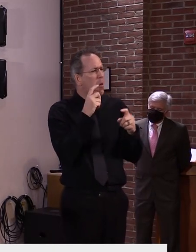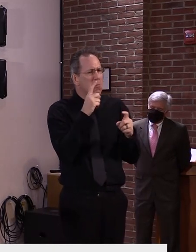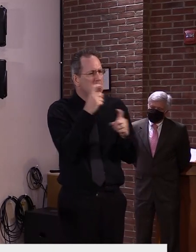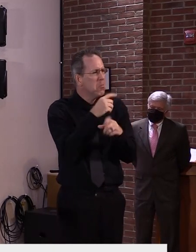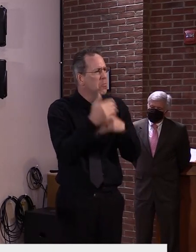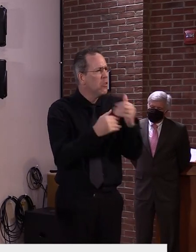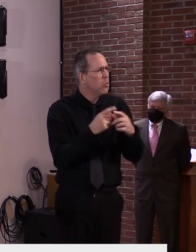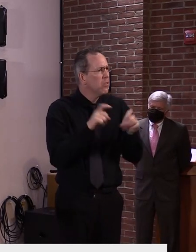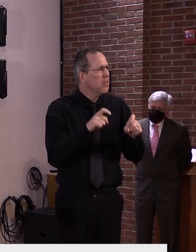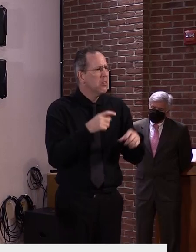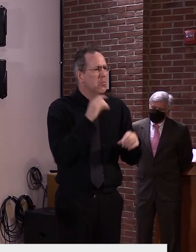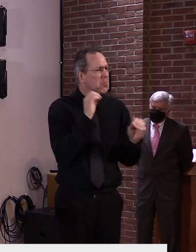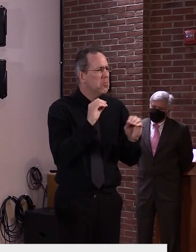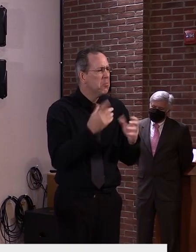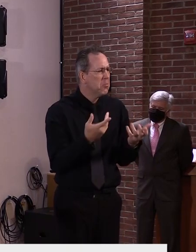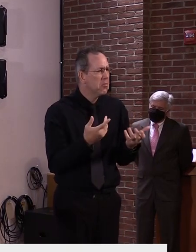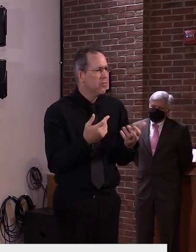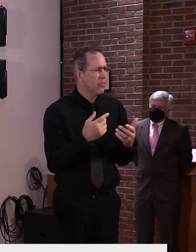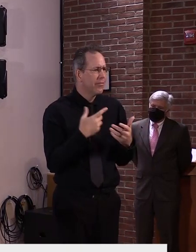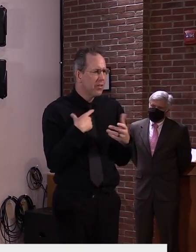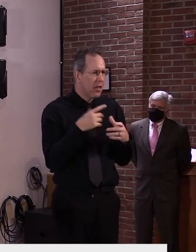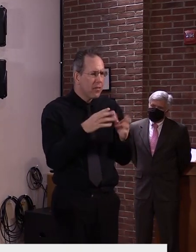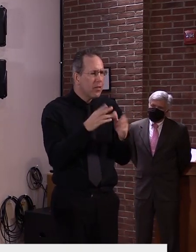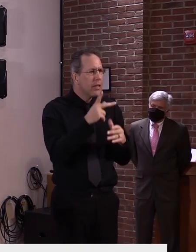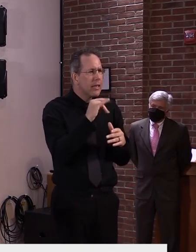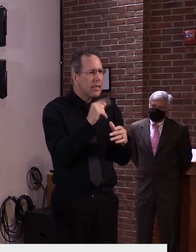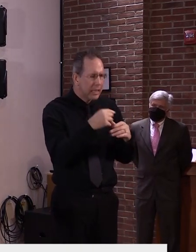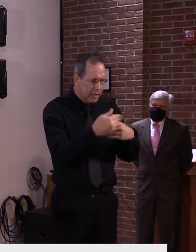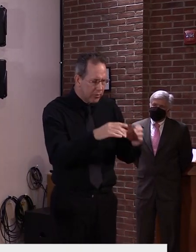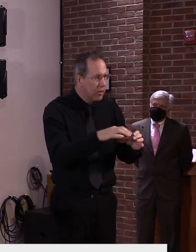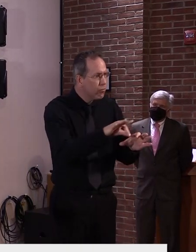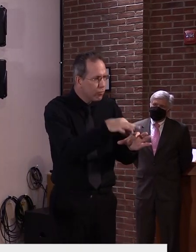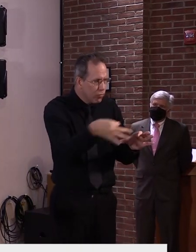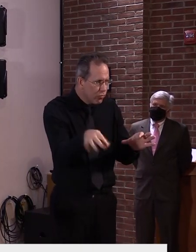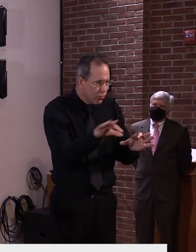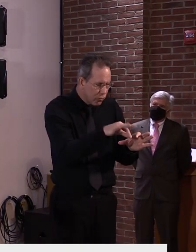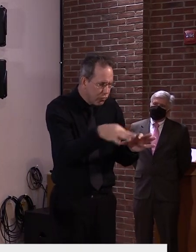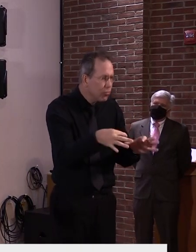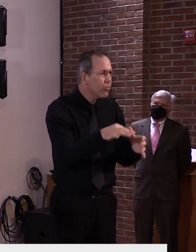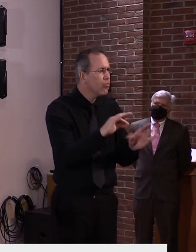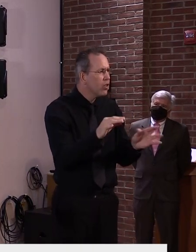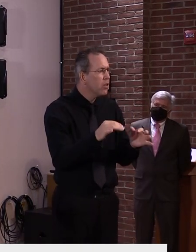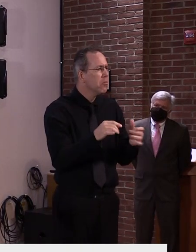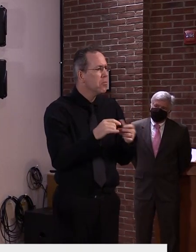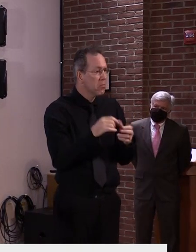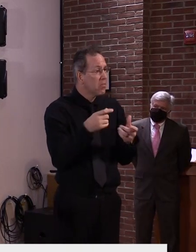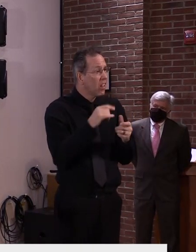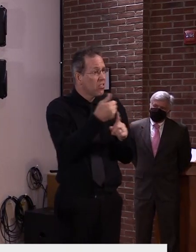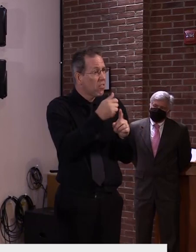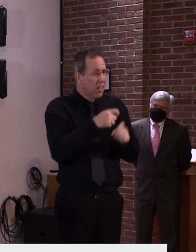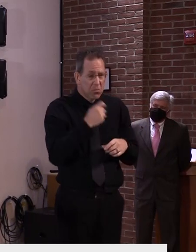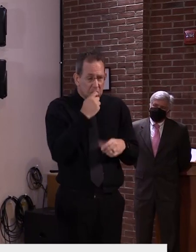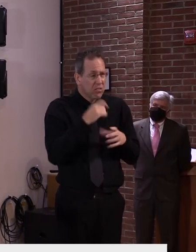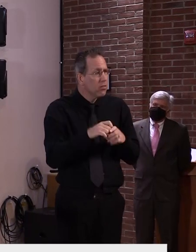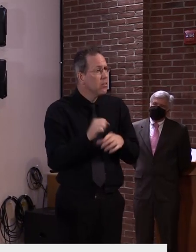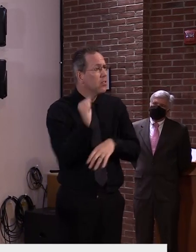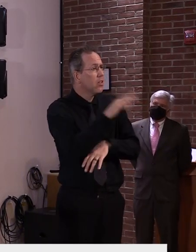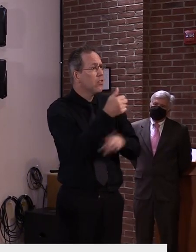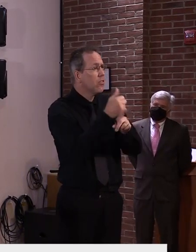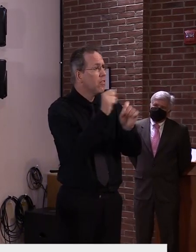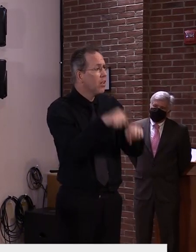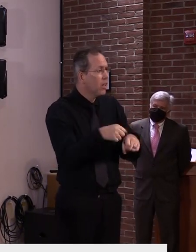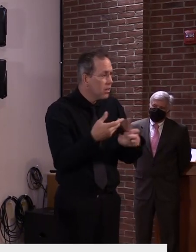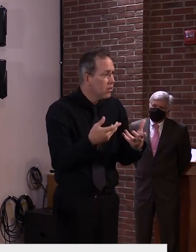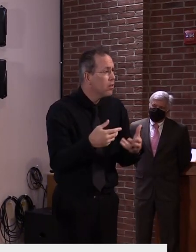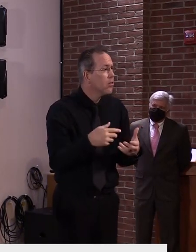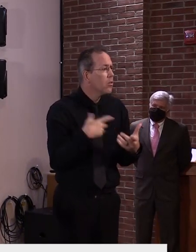that the nasal swab technology will be the technology to go with, because it's so much more comfortable for people, and it seems